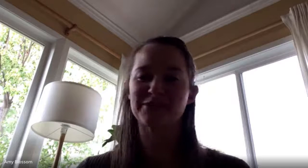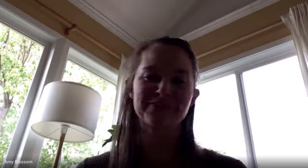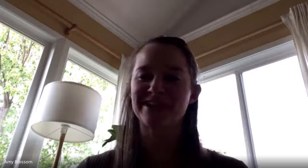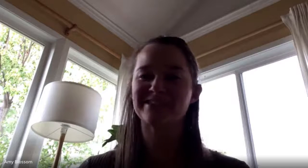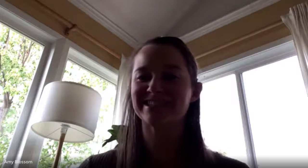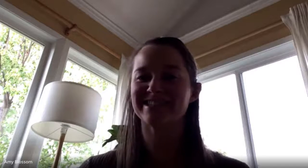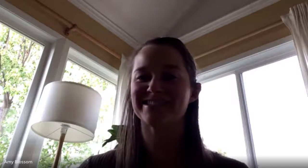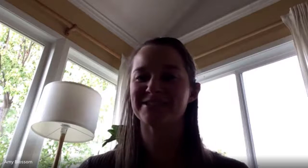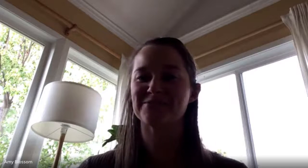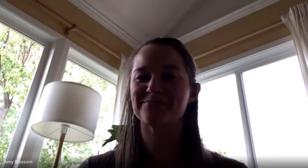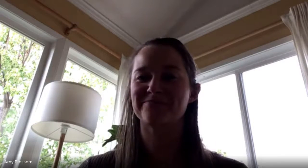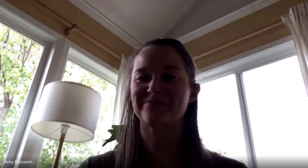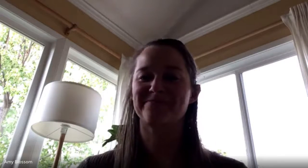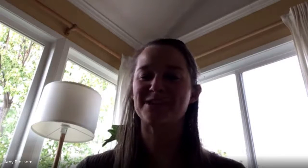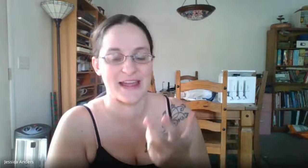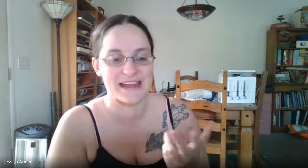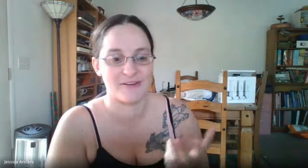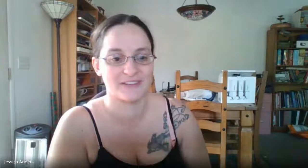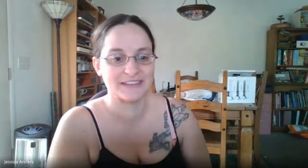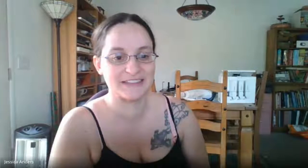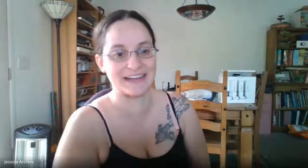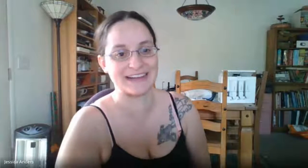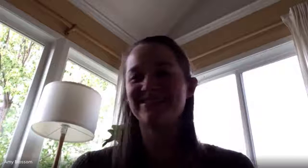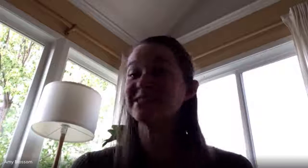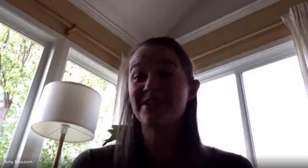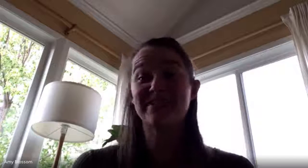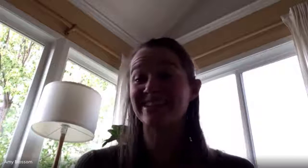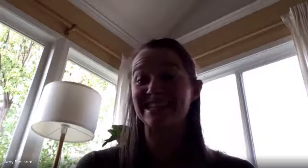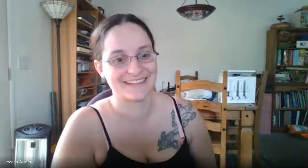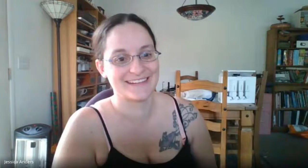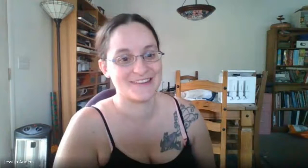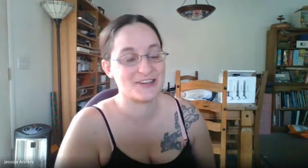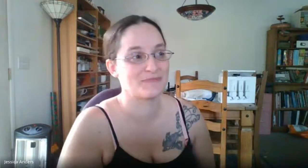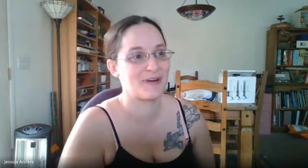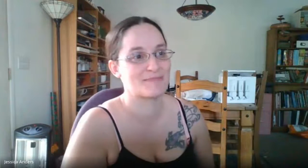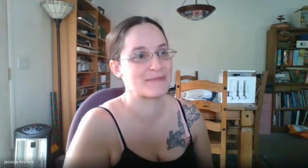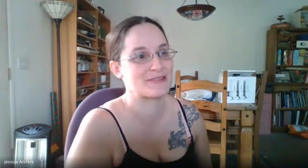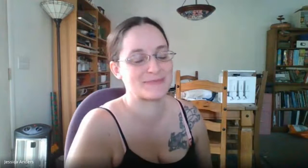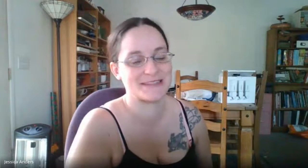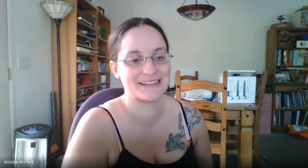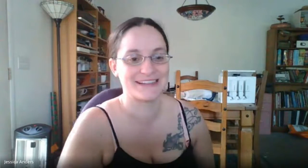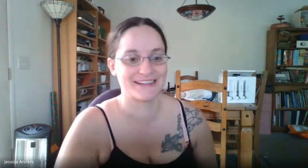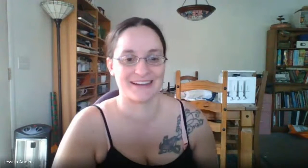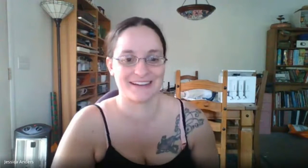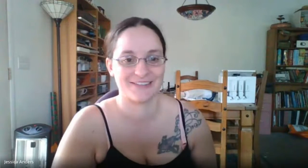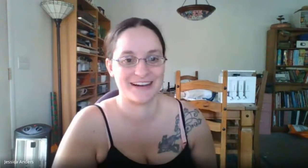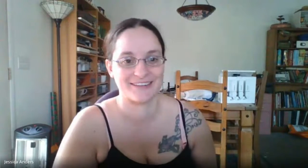for now because there's no hanging out. Yeah, so no, really. There's no mom baby groups. Yeah. There should